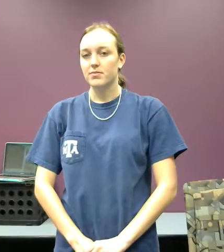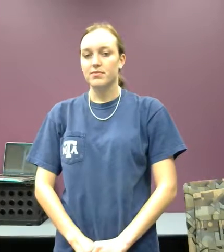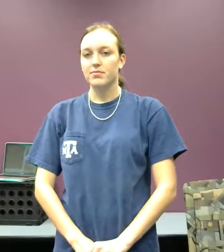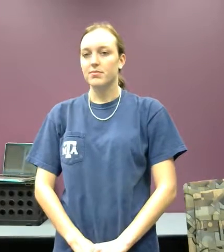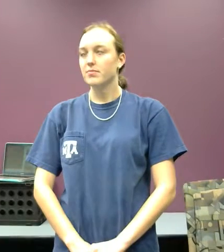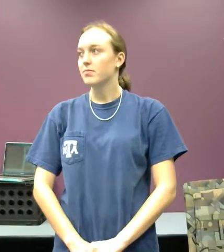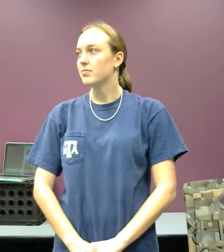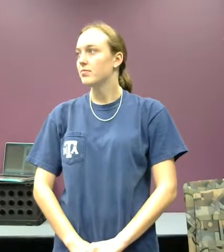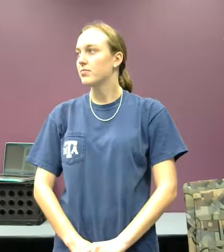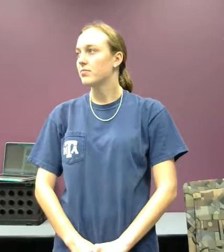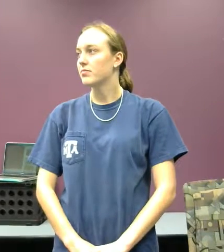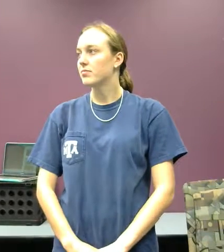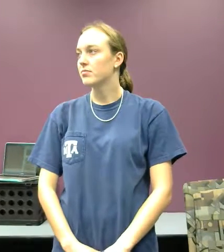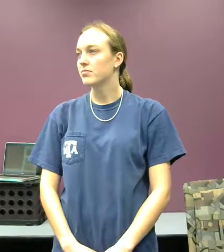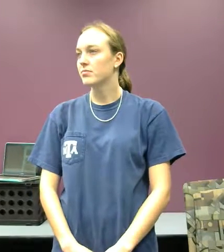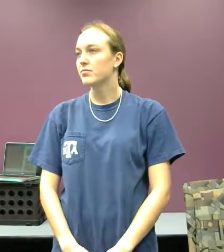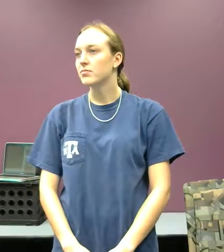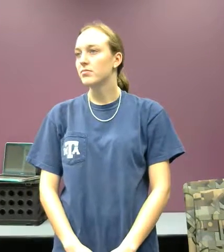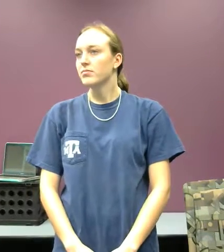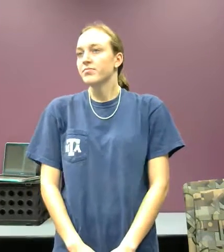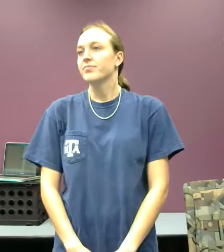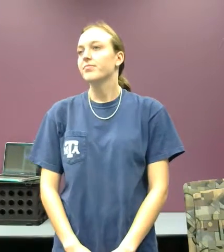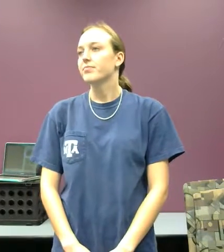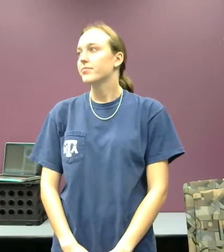If you're not green, lift your hand. All right, here we go.